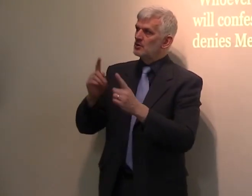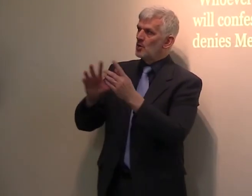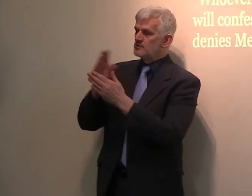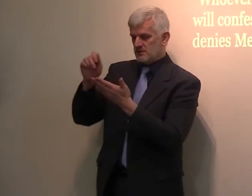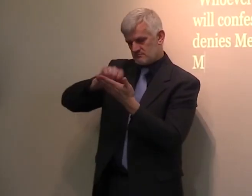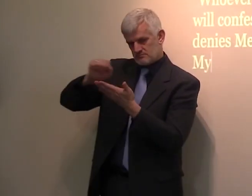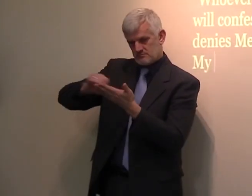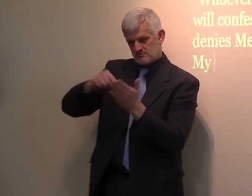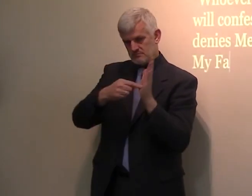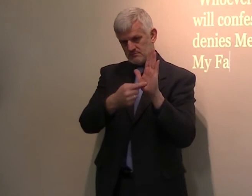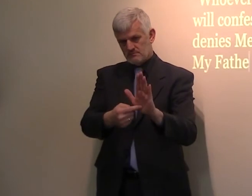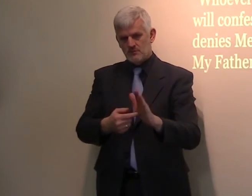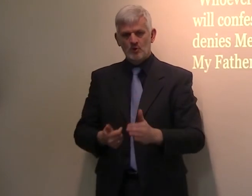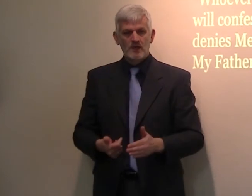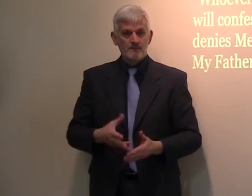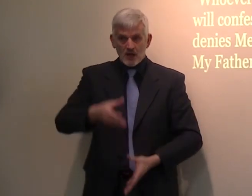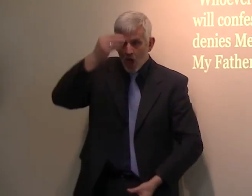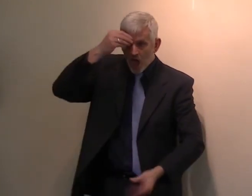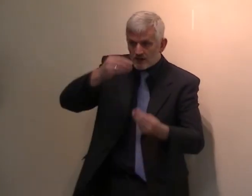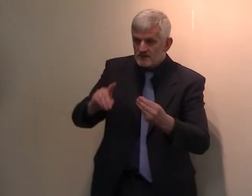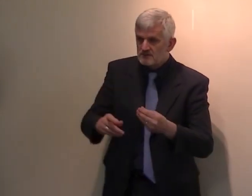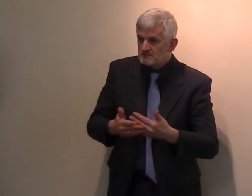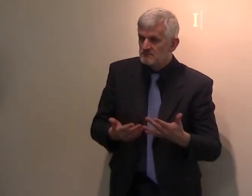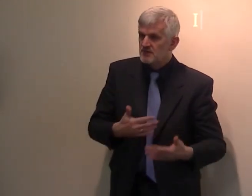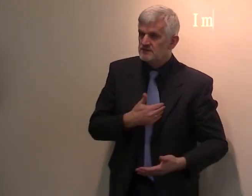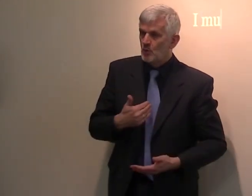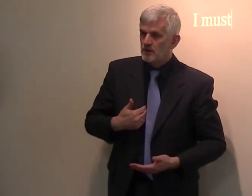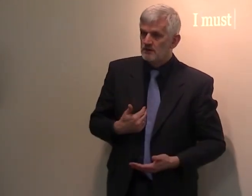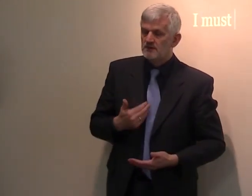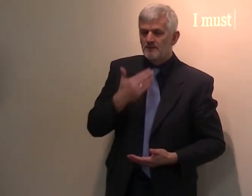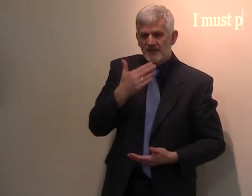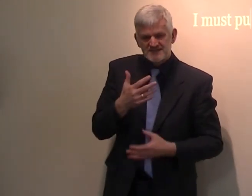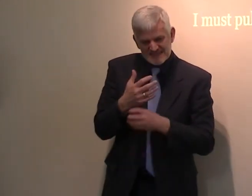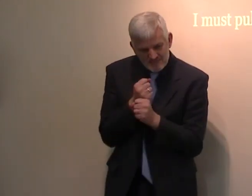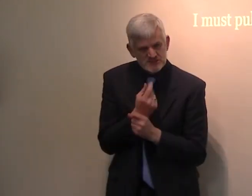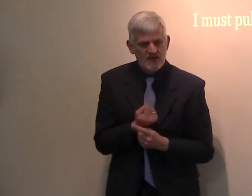pull ourselves together. Keep the fire of our love to the Lord, his service and his church,